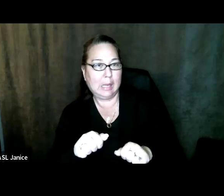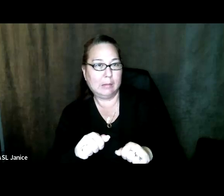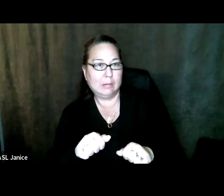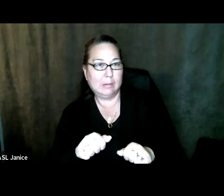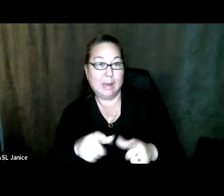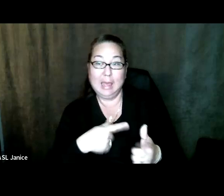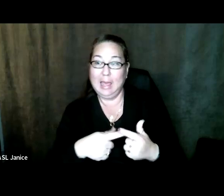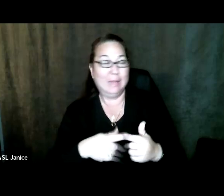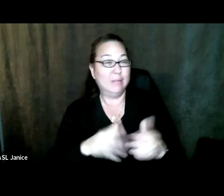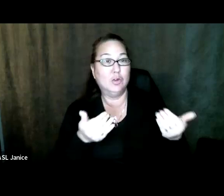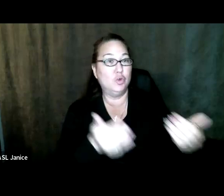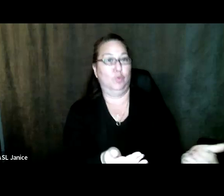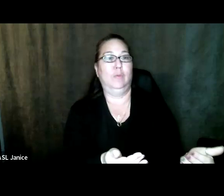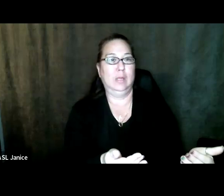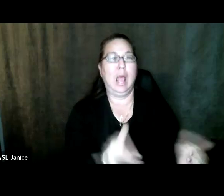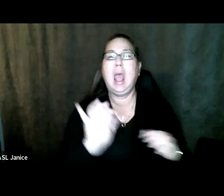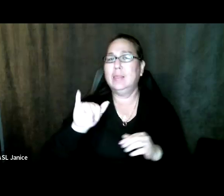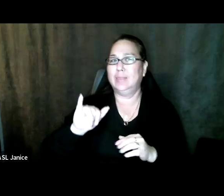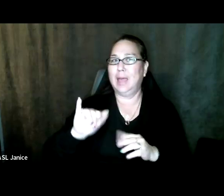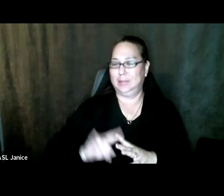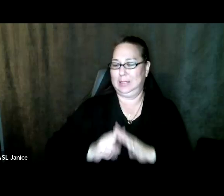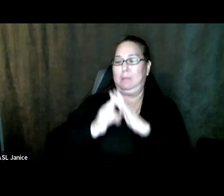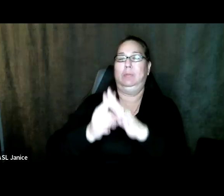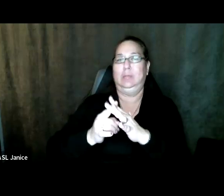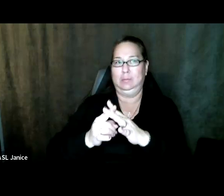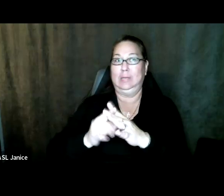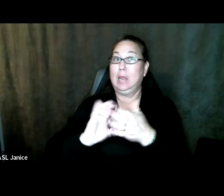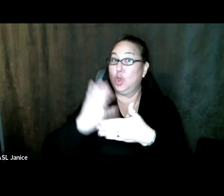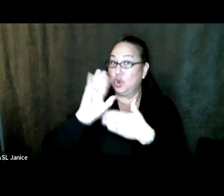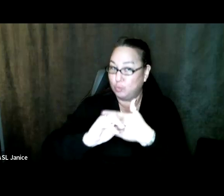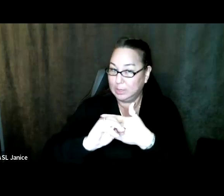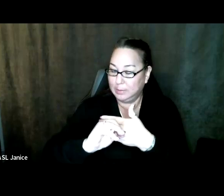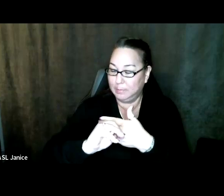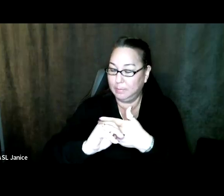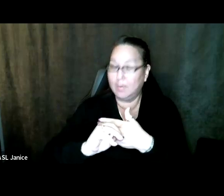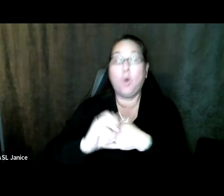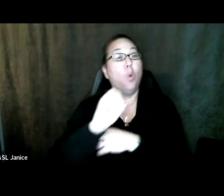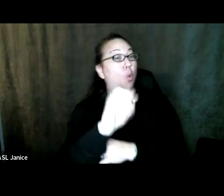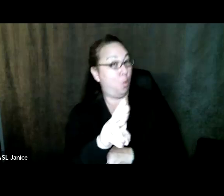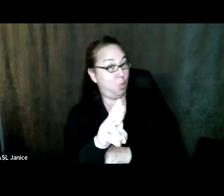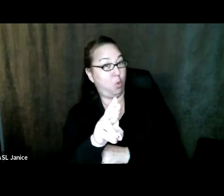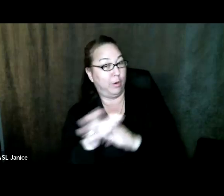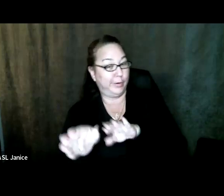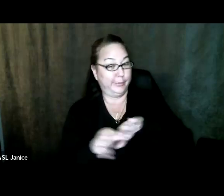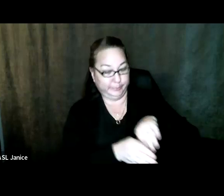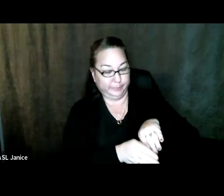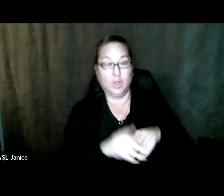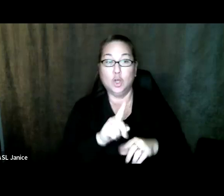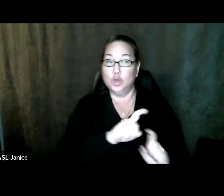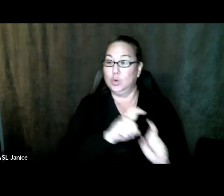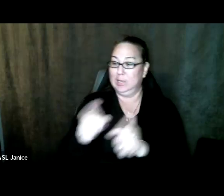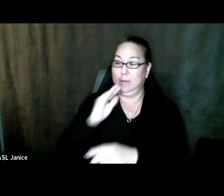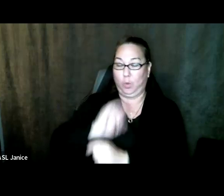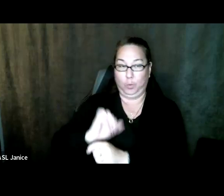on. That's implementing high quality, that's implementing the curriculum. Or you could give the assignment, the student writes